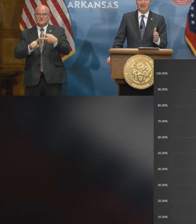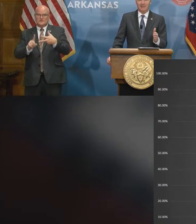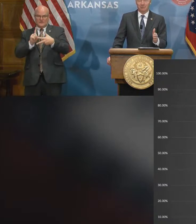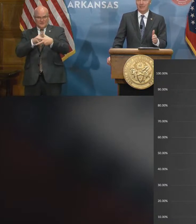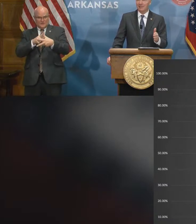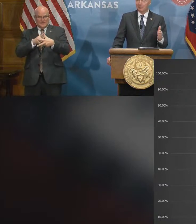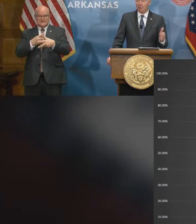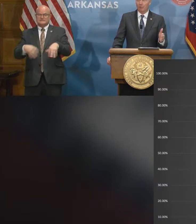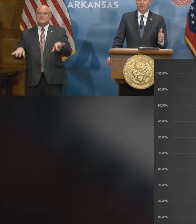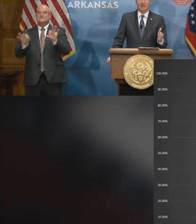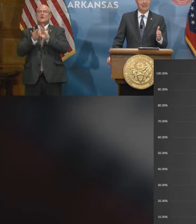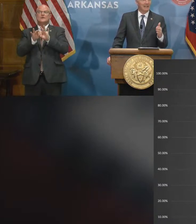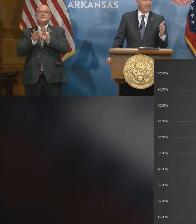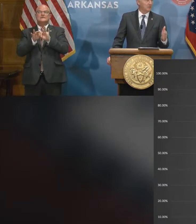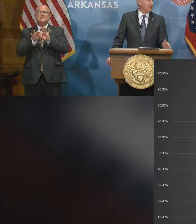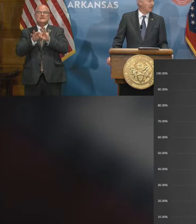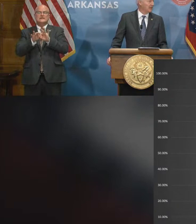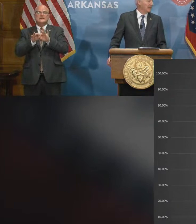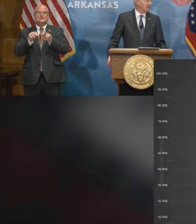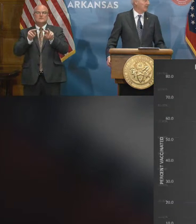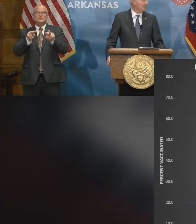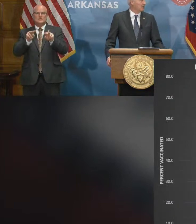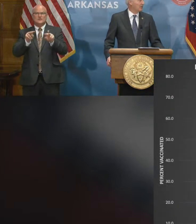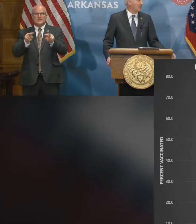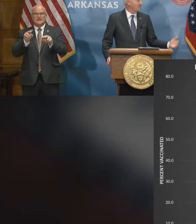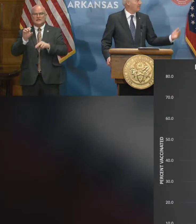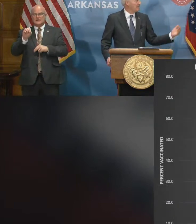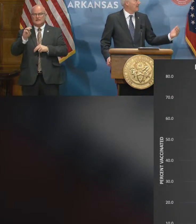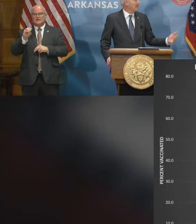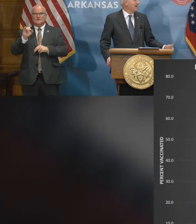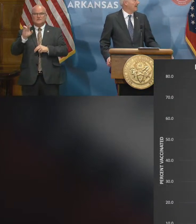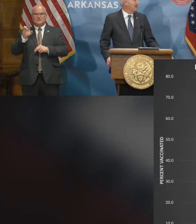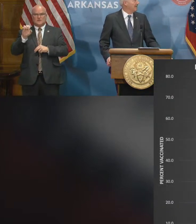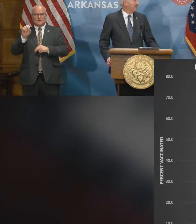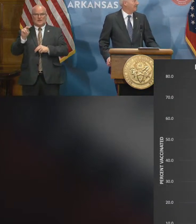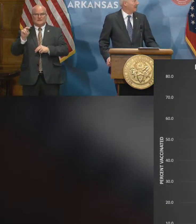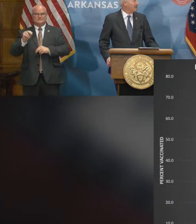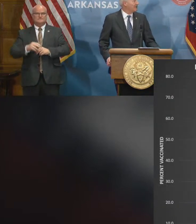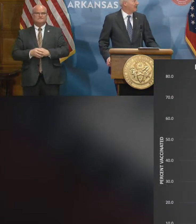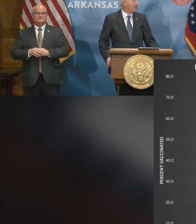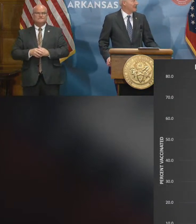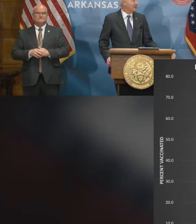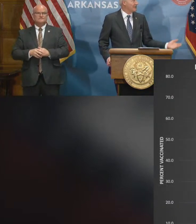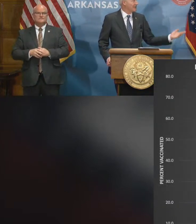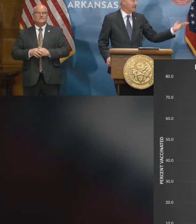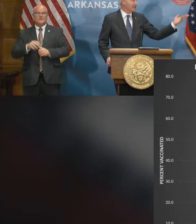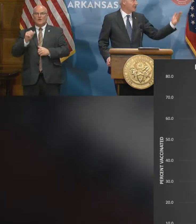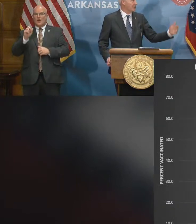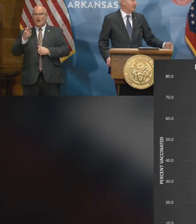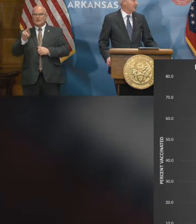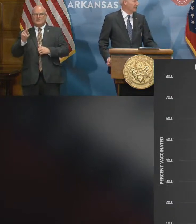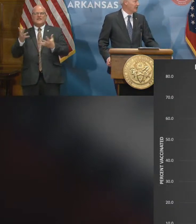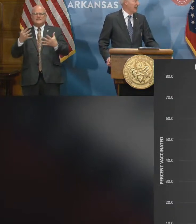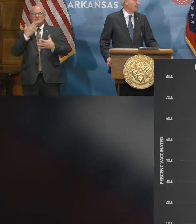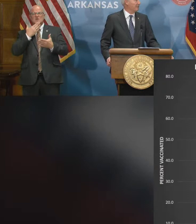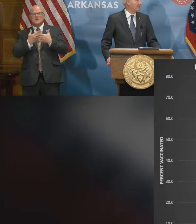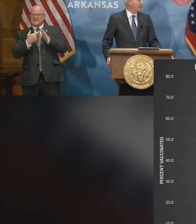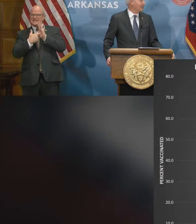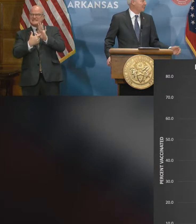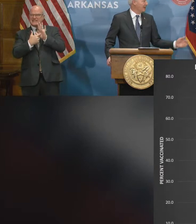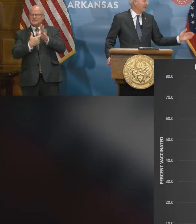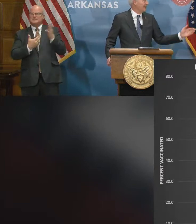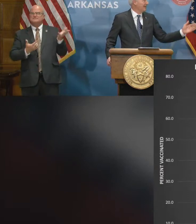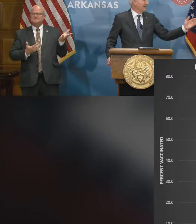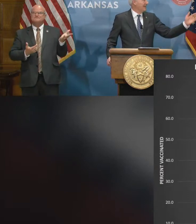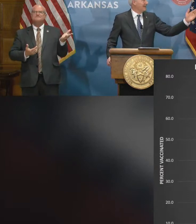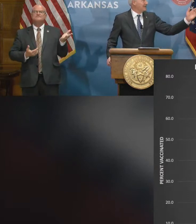program that is really important as we look at Omicron. Arkansas residents, this is sort of a good example for